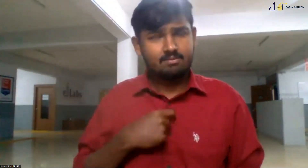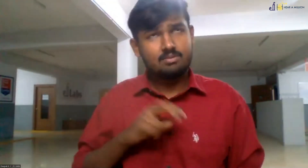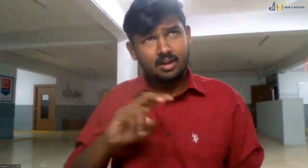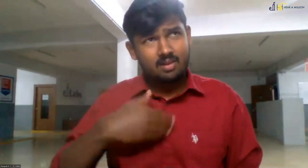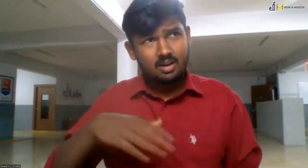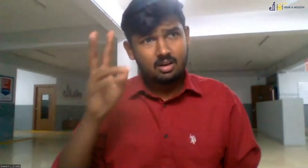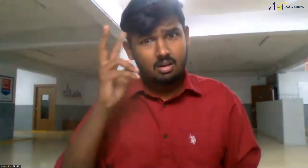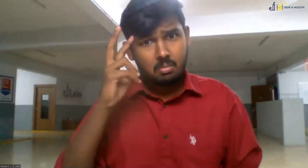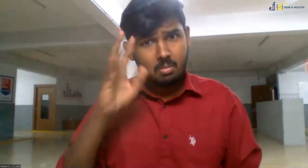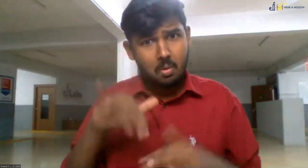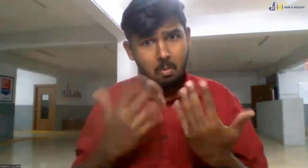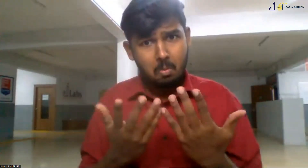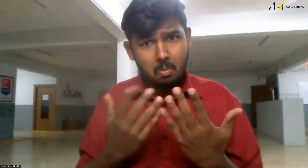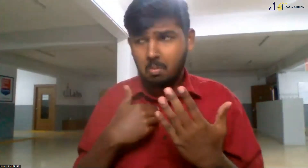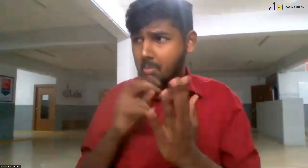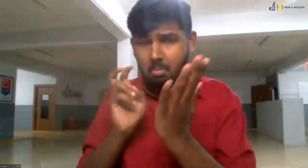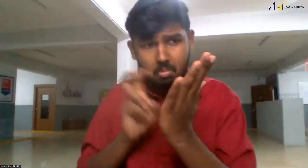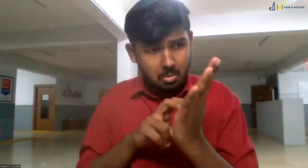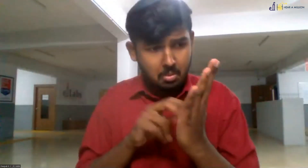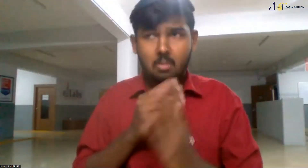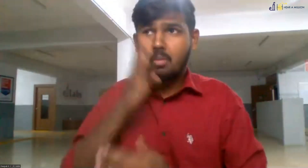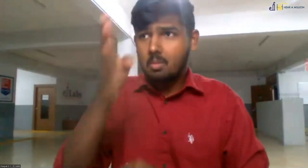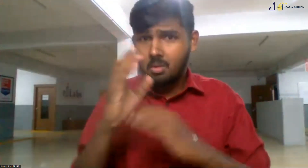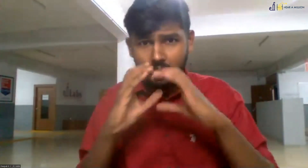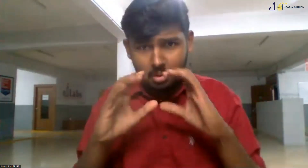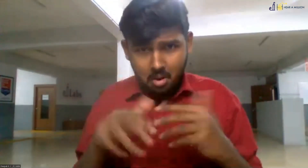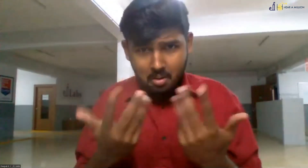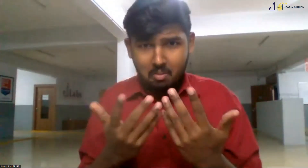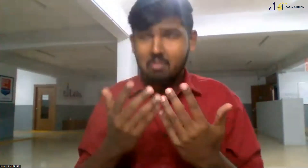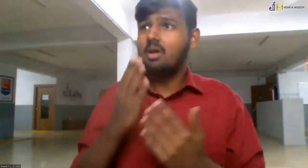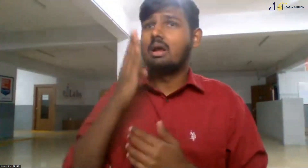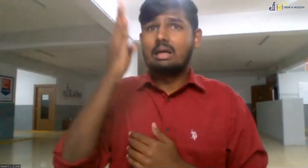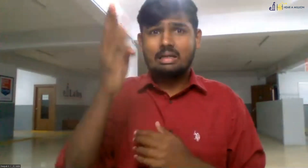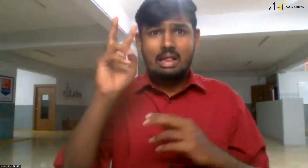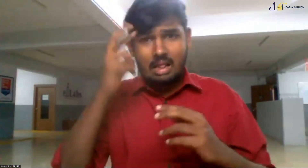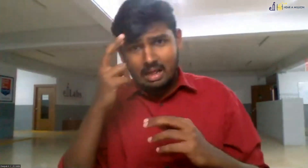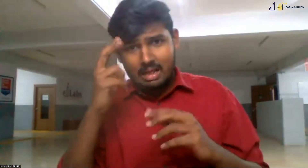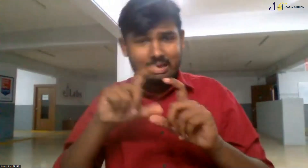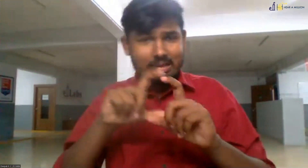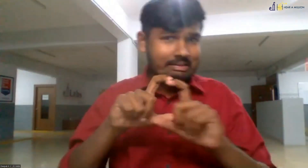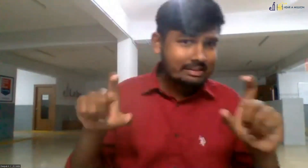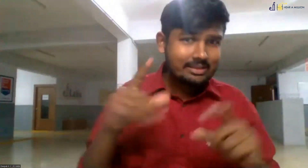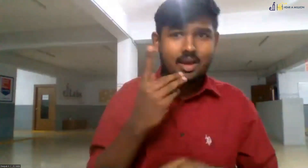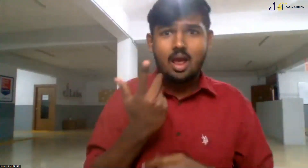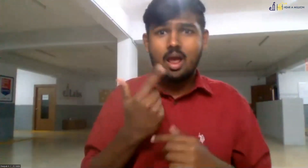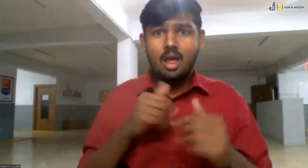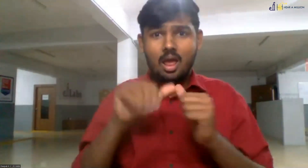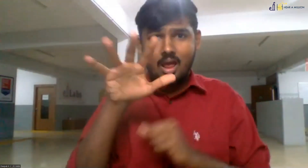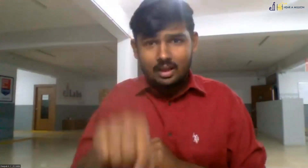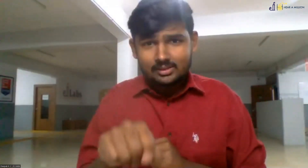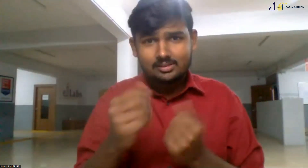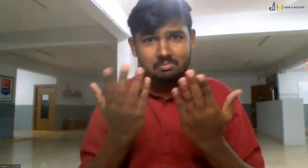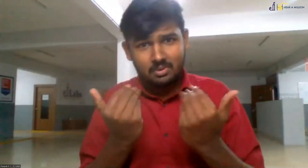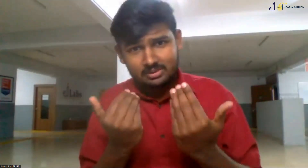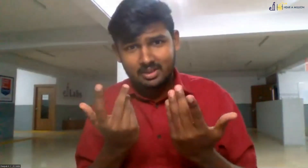the experience of the deaf travelers. Like if you would like to go at any place, you might be thinking how you would be communicate with other people,